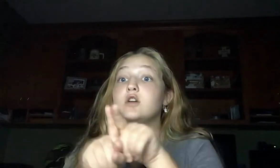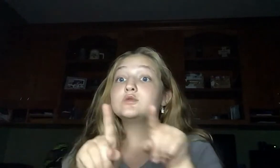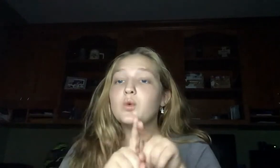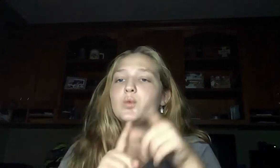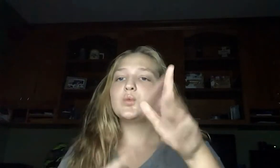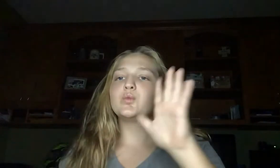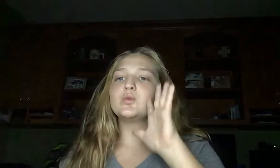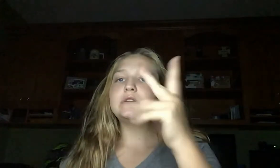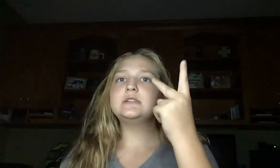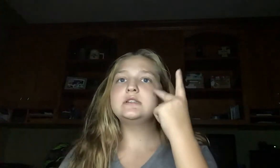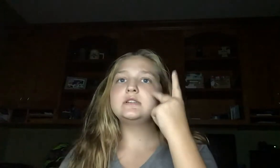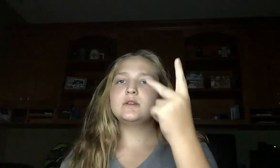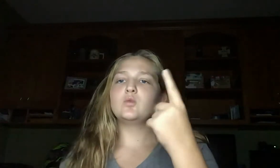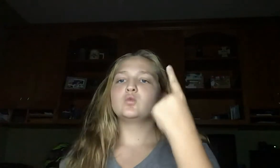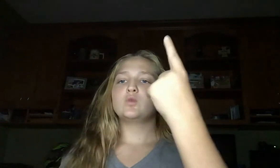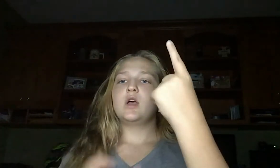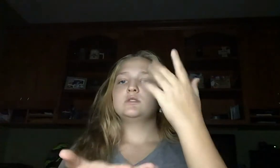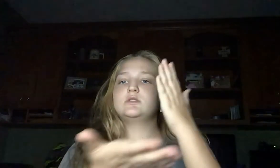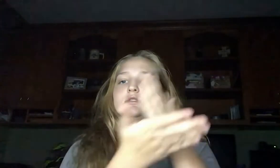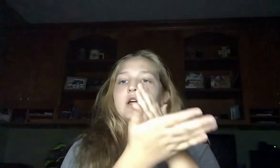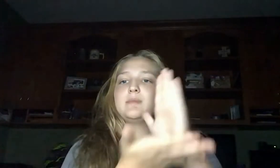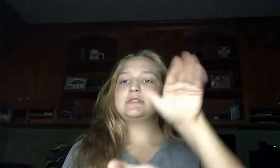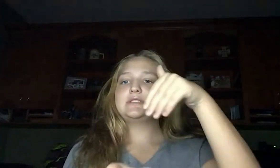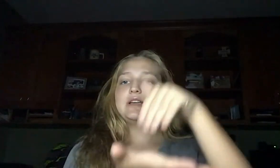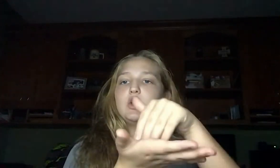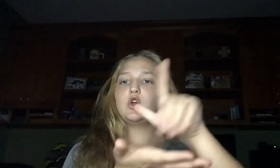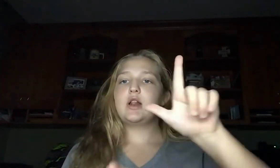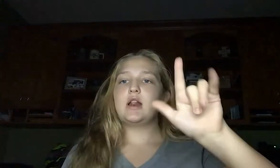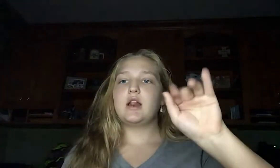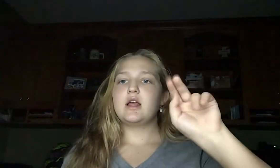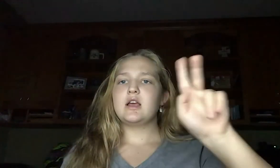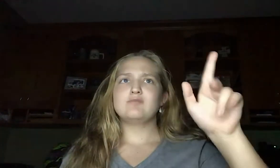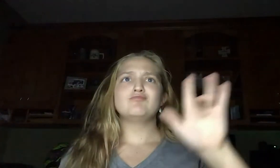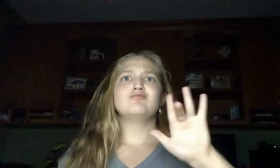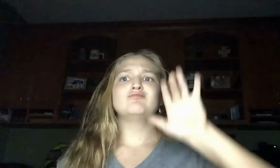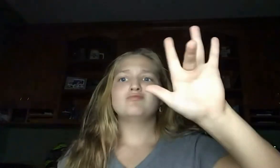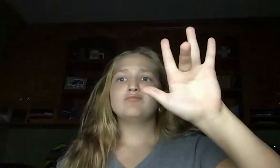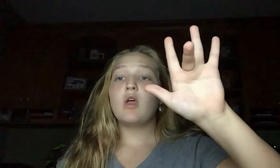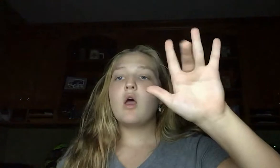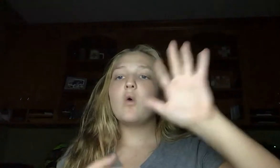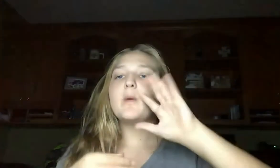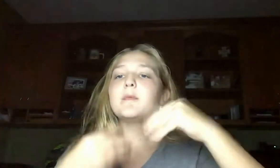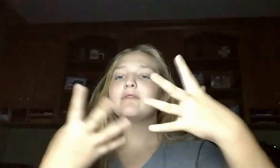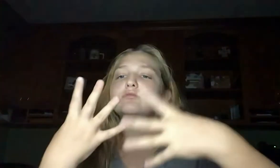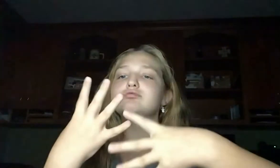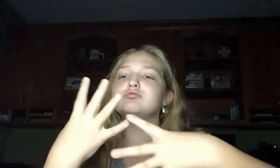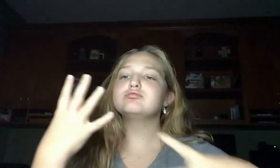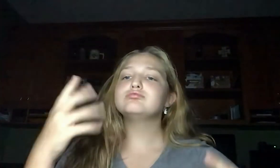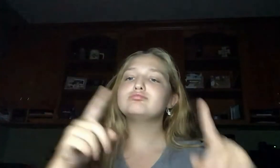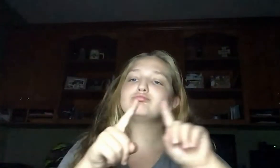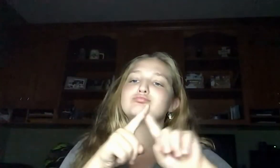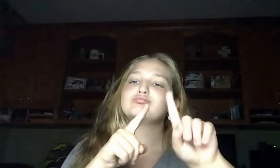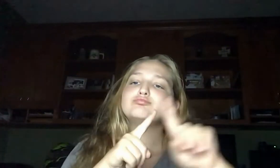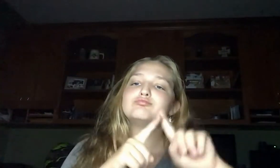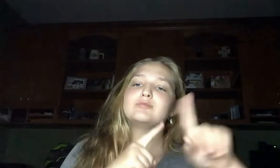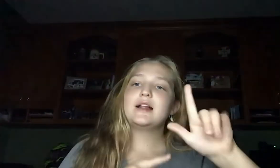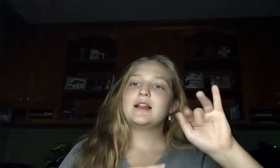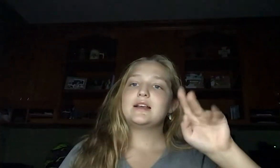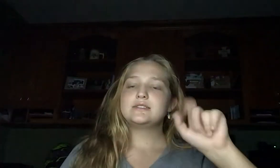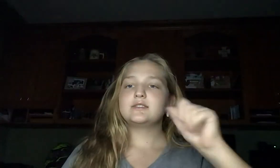We will also show you a link to a one-stop center that has a plethora of information with different